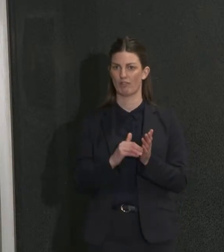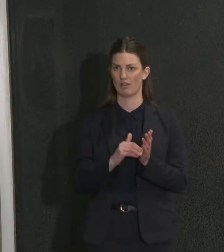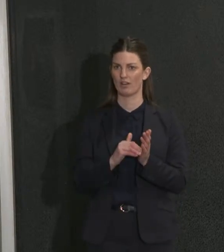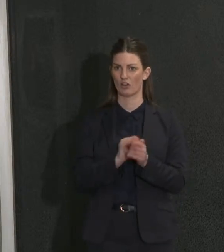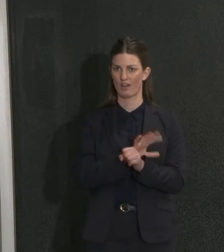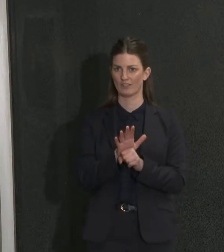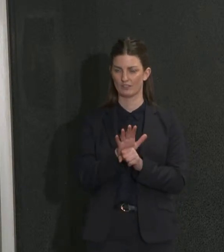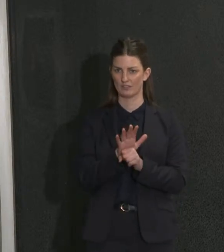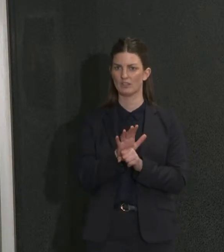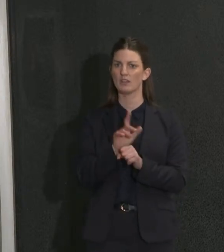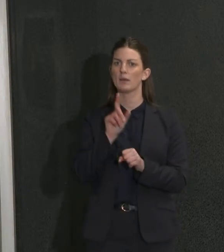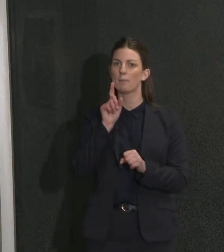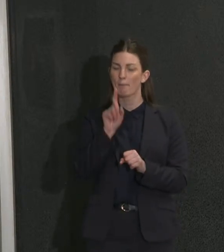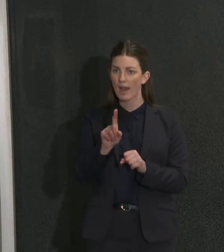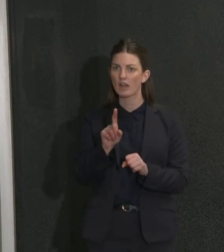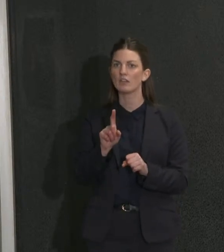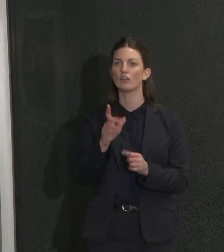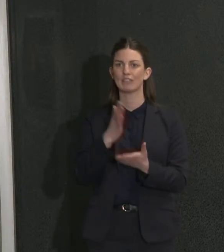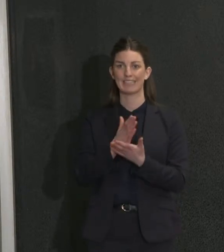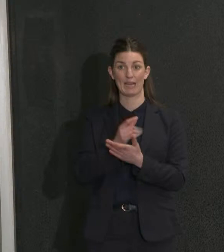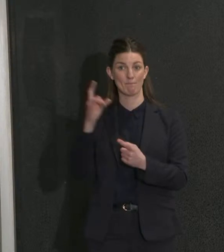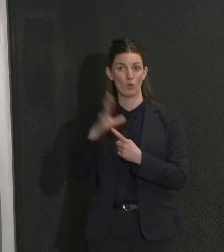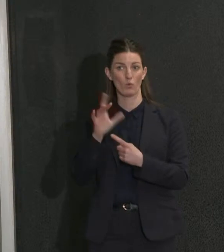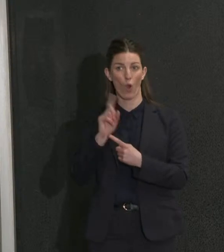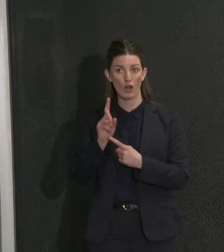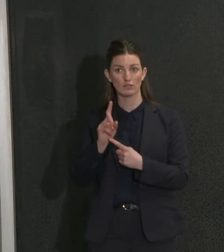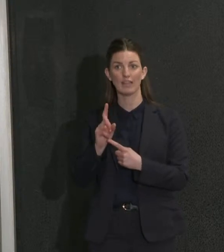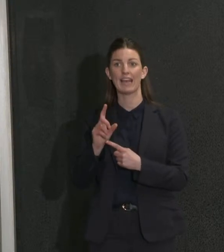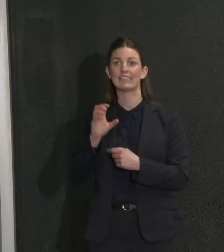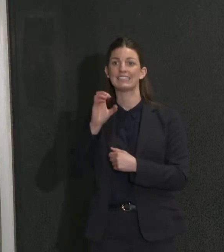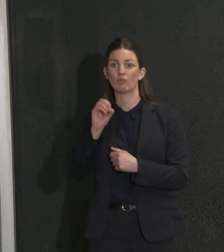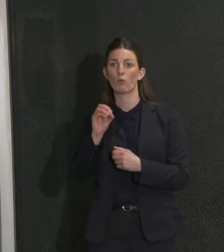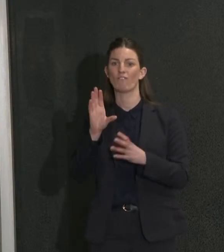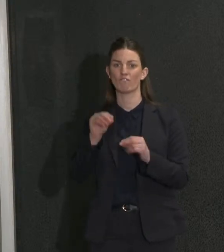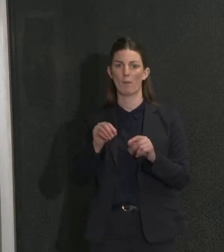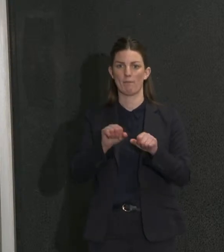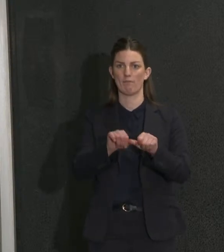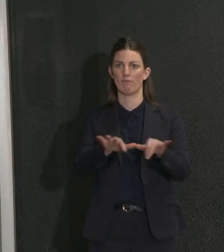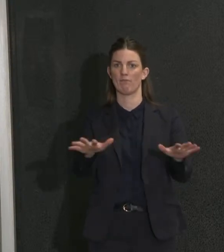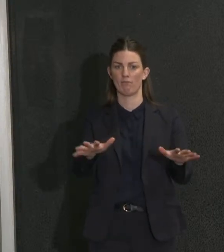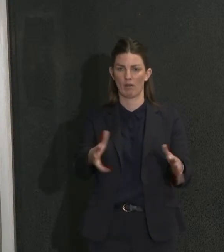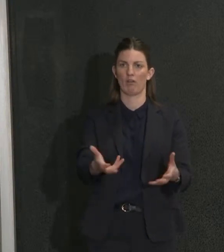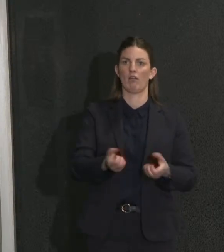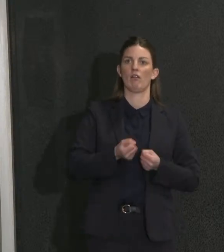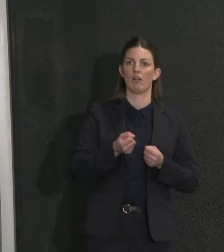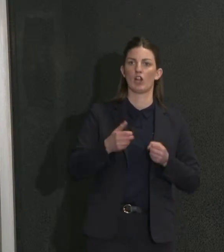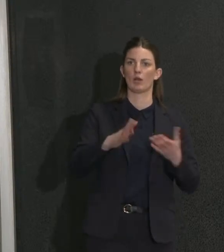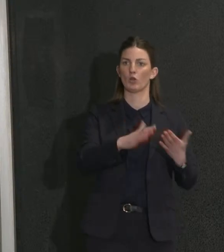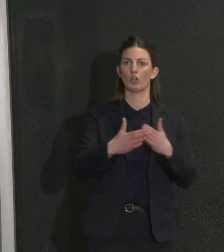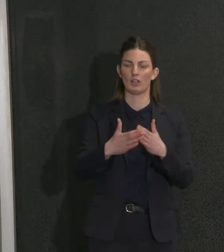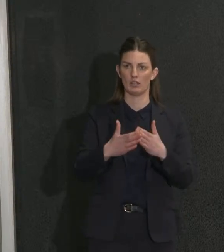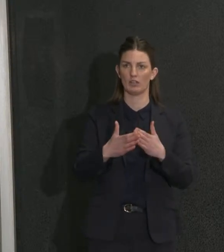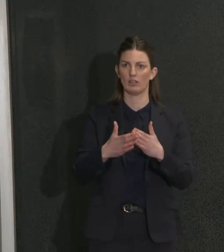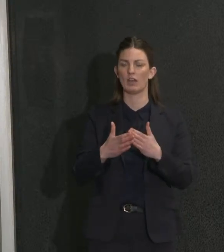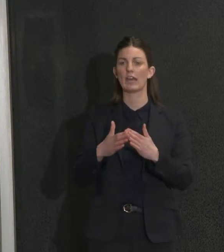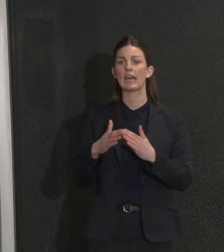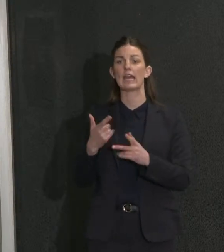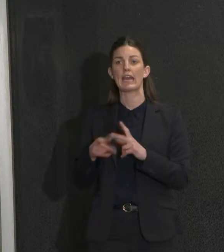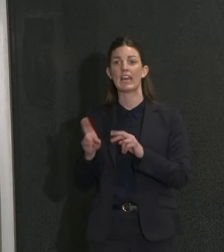that were out and about potentially infecting others. So a donut day, always terrific, but it's